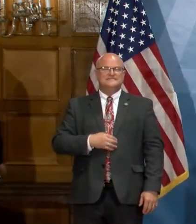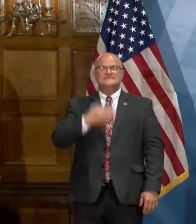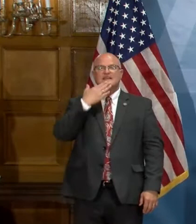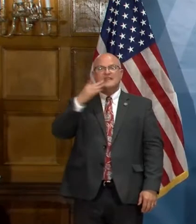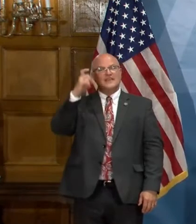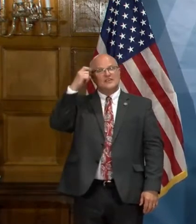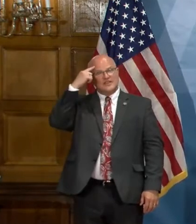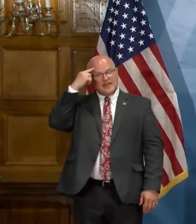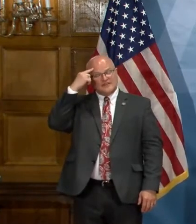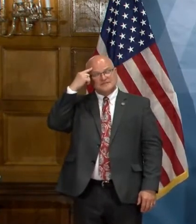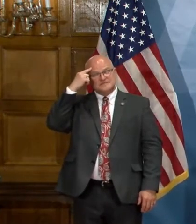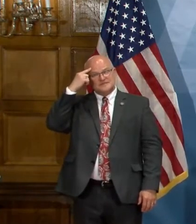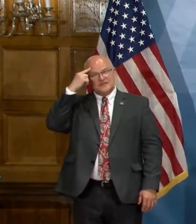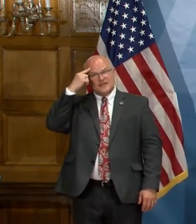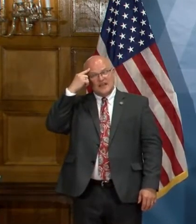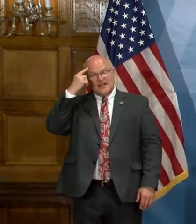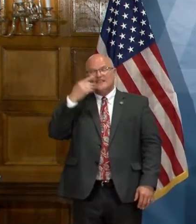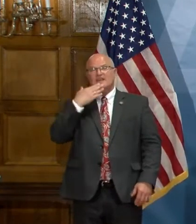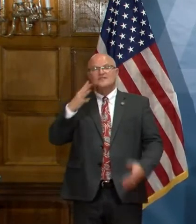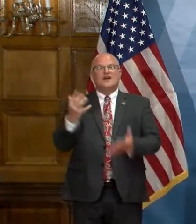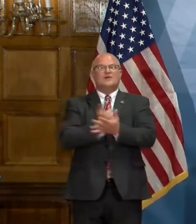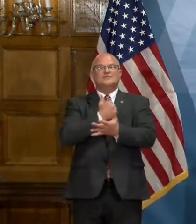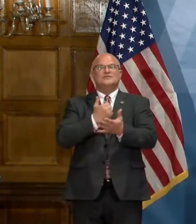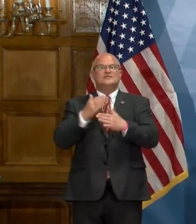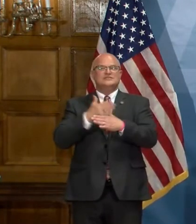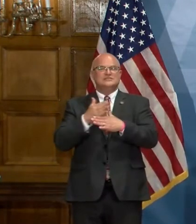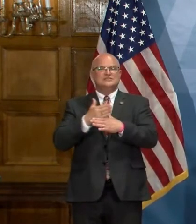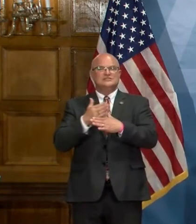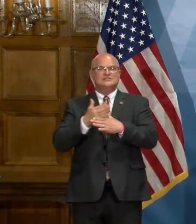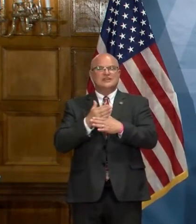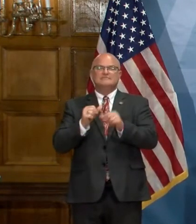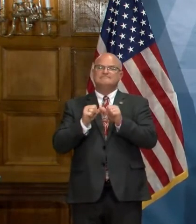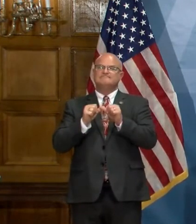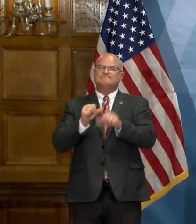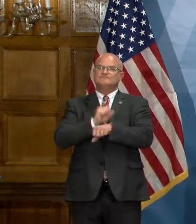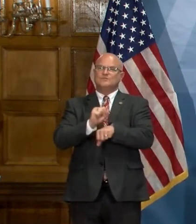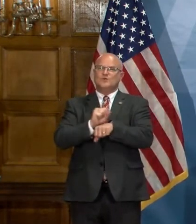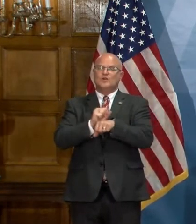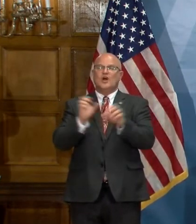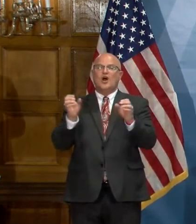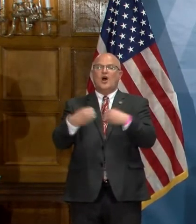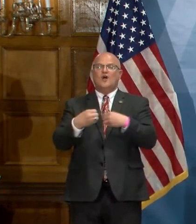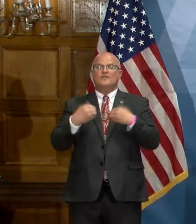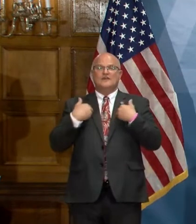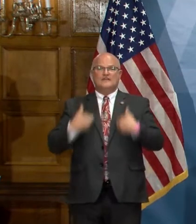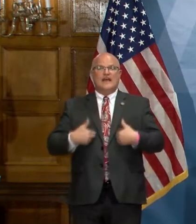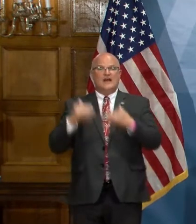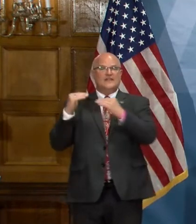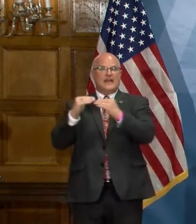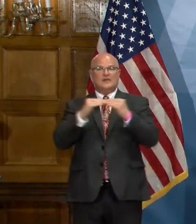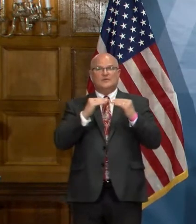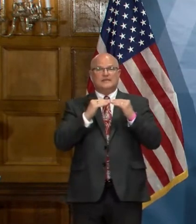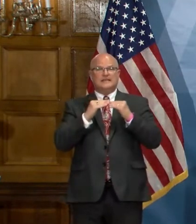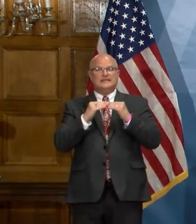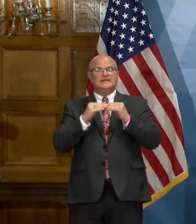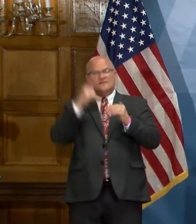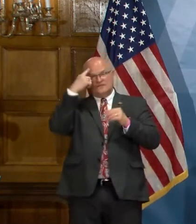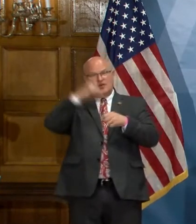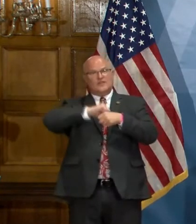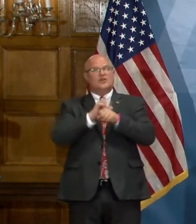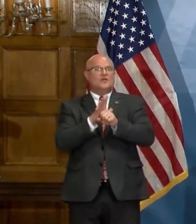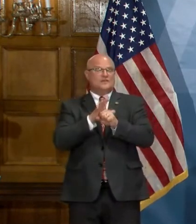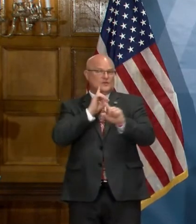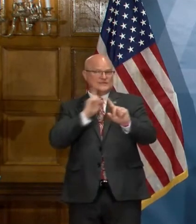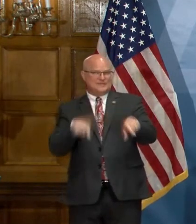Thank you, Governor Hutchinson, for this opportunity to share the ongoing work from the Office of Health Equity as it relates to the